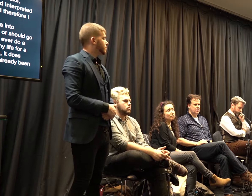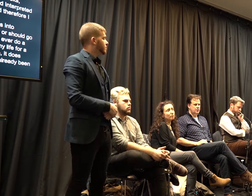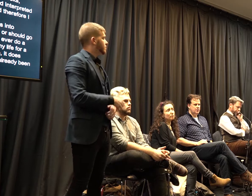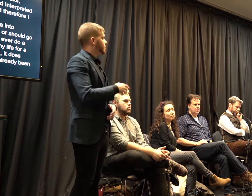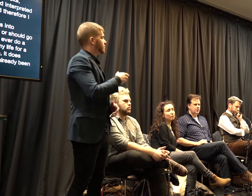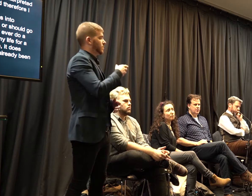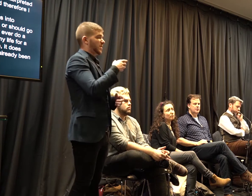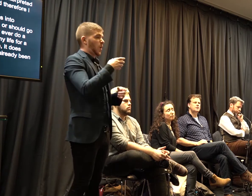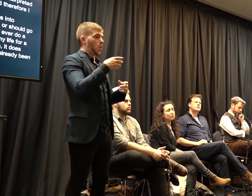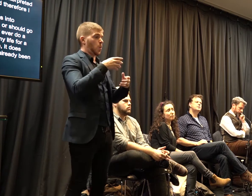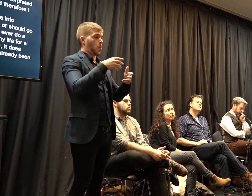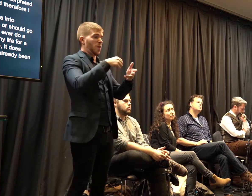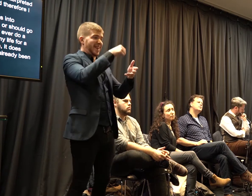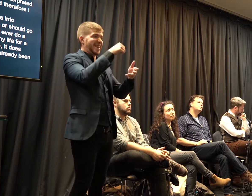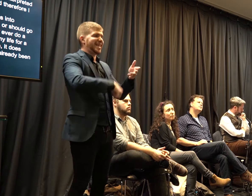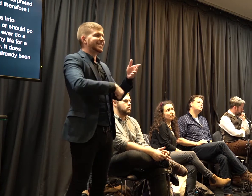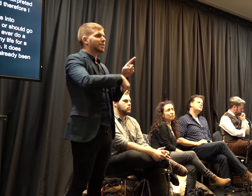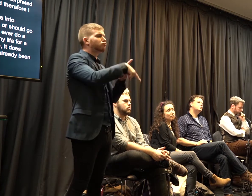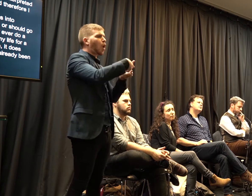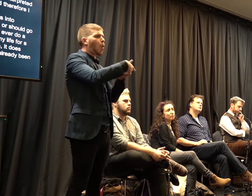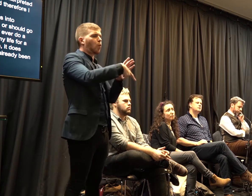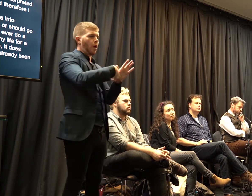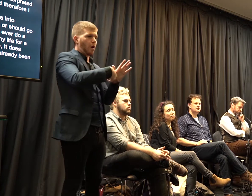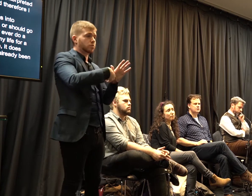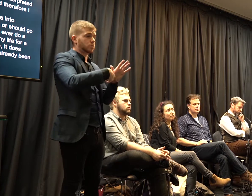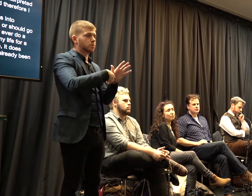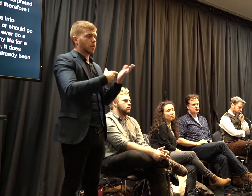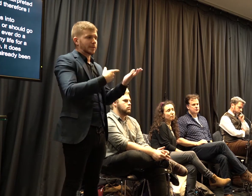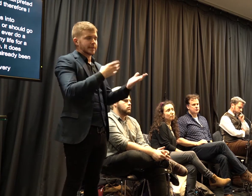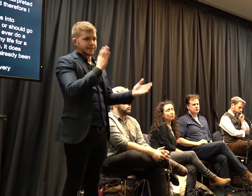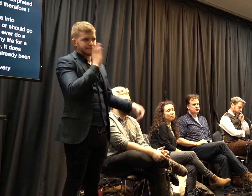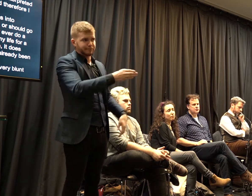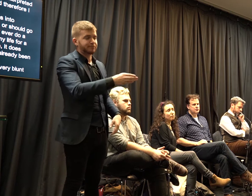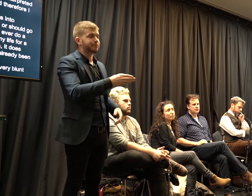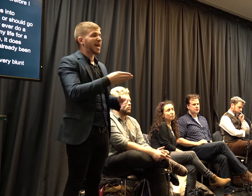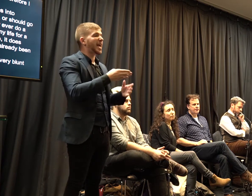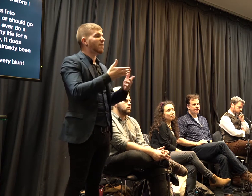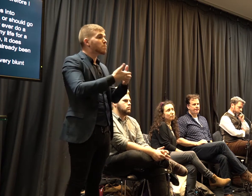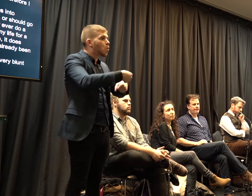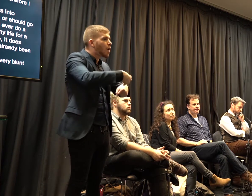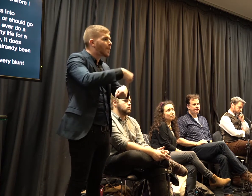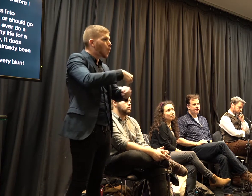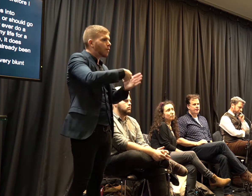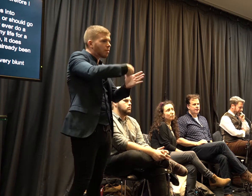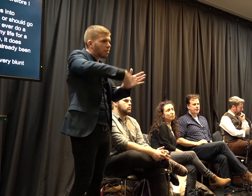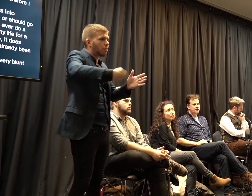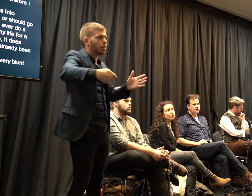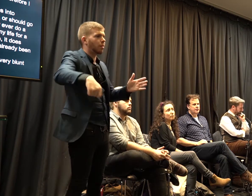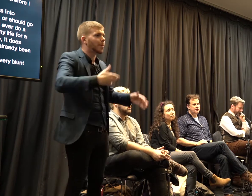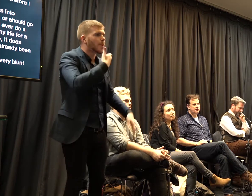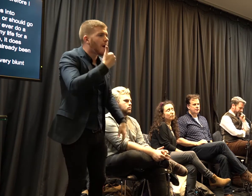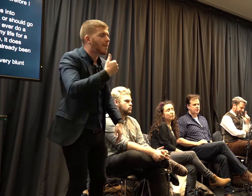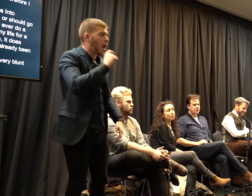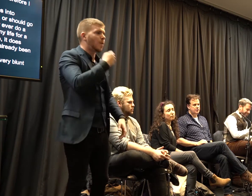I'll kind of list the pros and cons in a very blunt way. If I had more time, I might elaborate and be a bit kinder, but I'm going to be